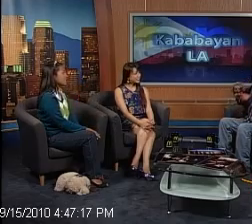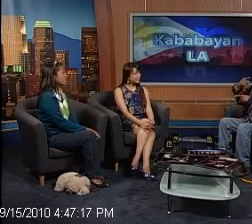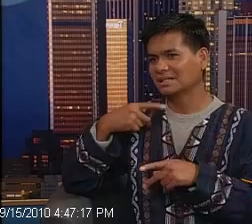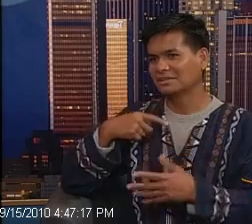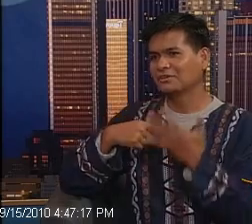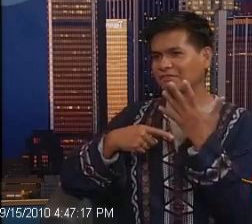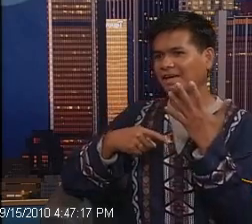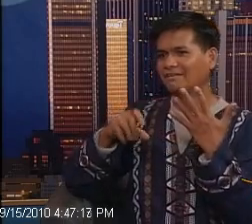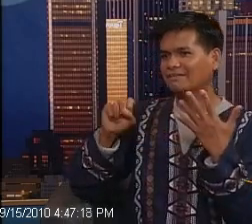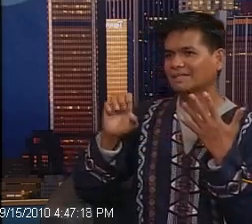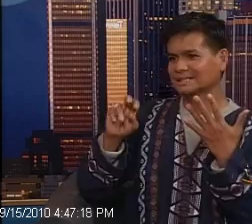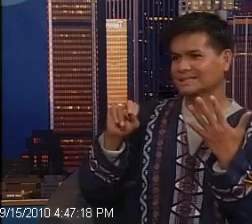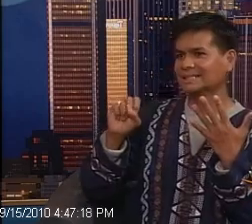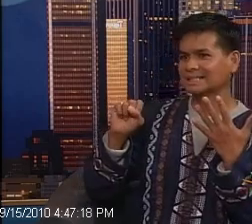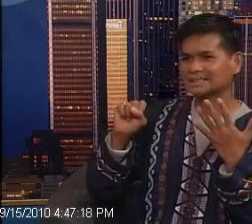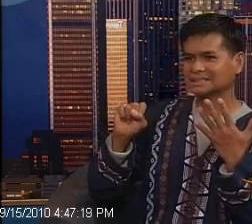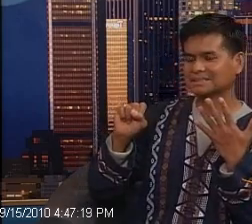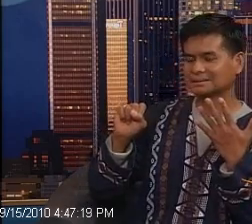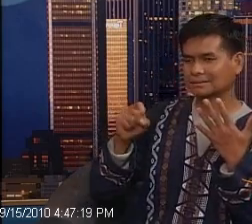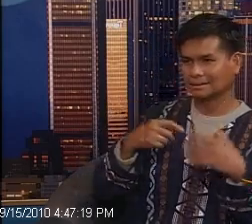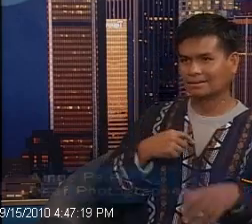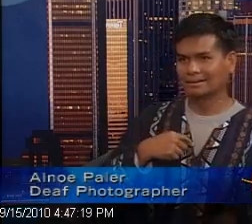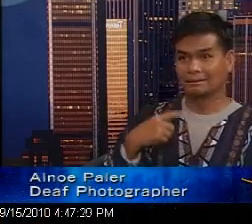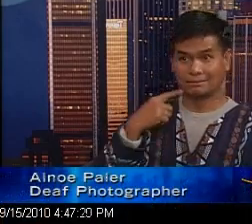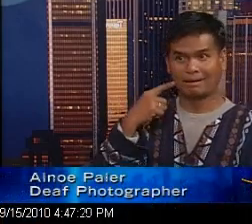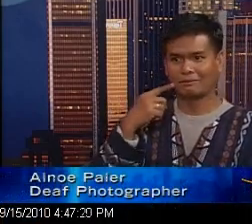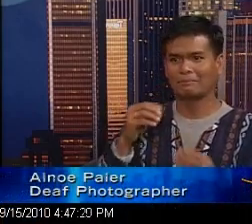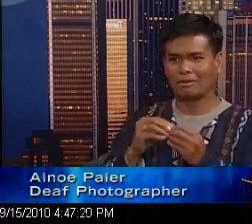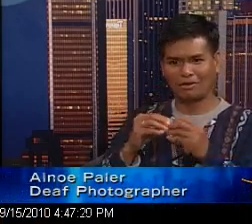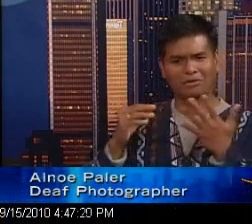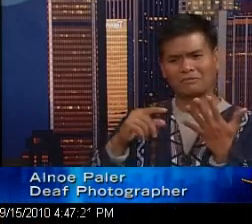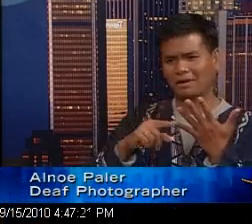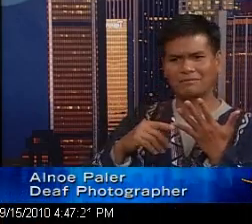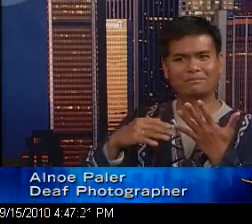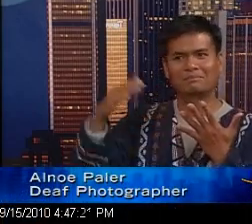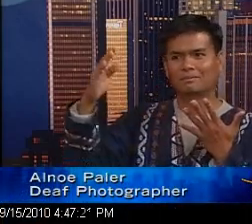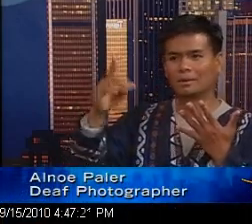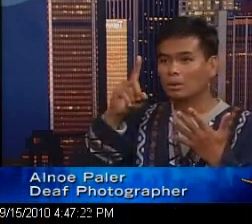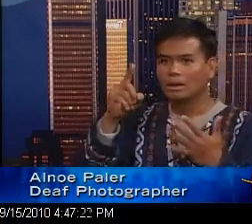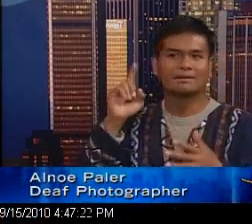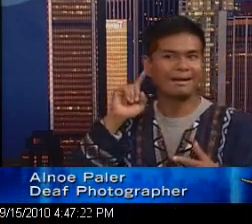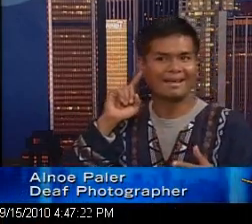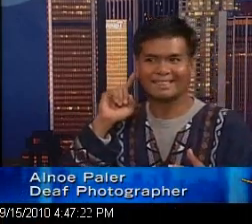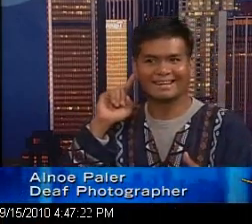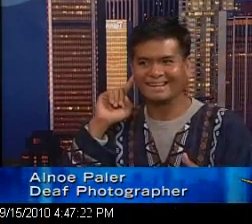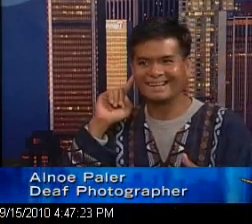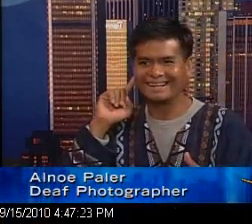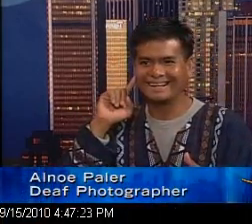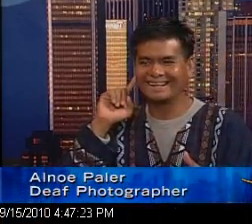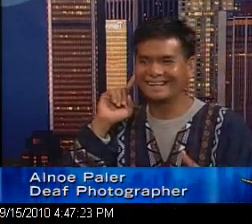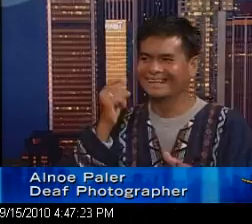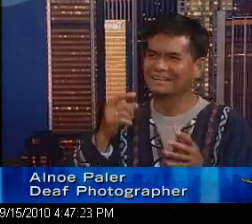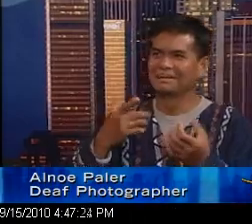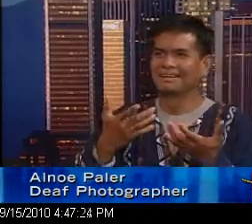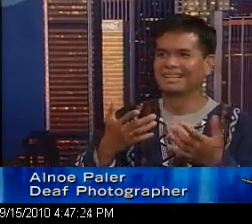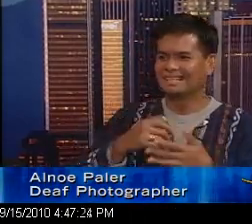Hearing person have like 5 senses, but for deaf, I feel like we have more